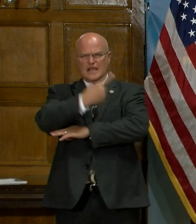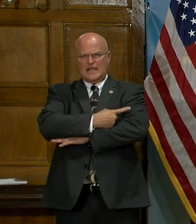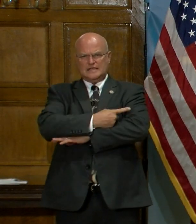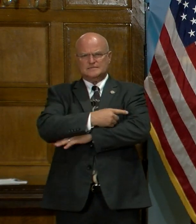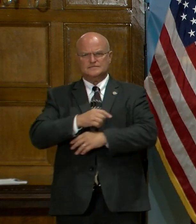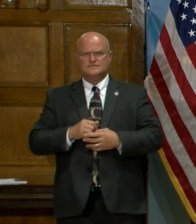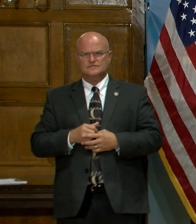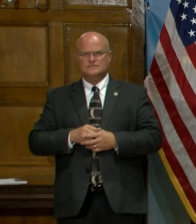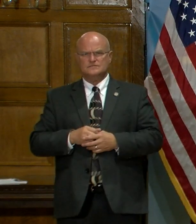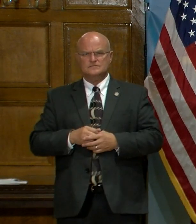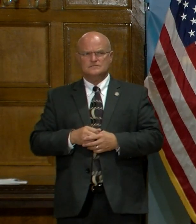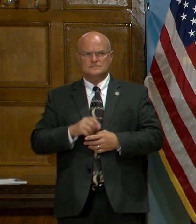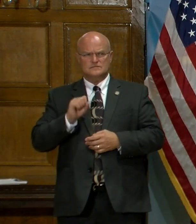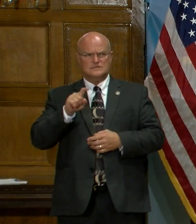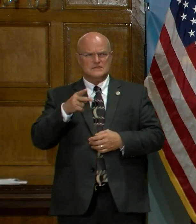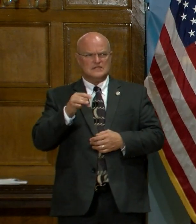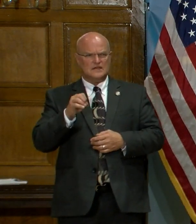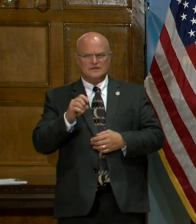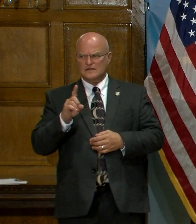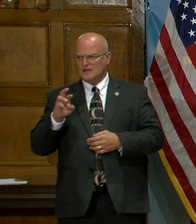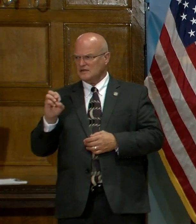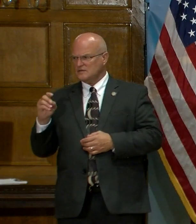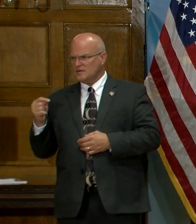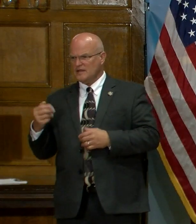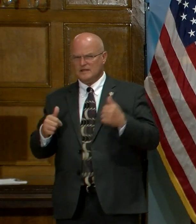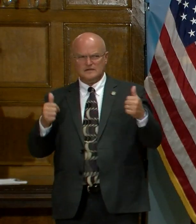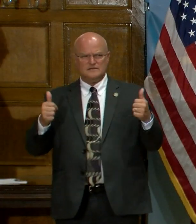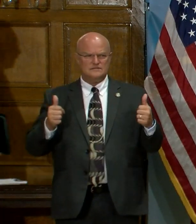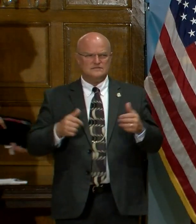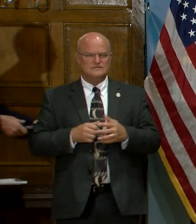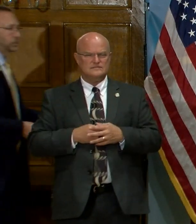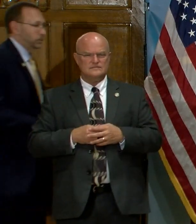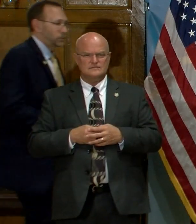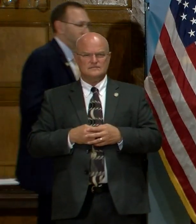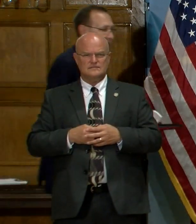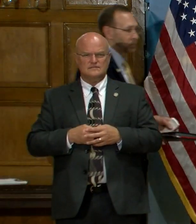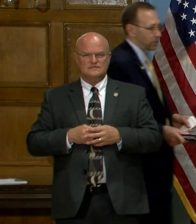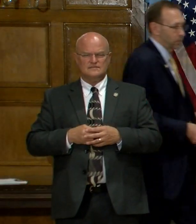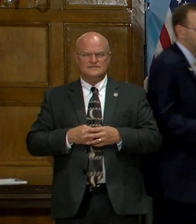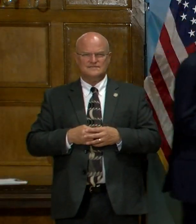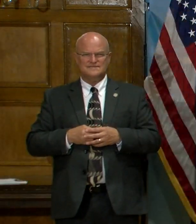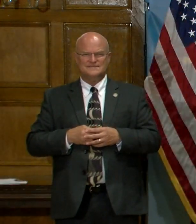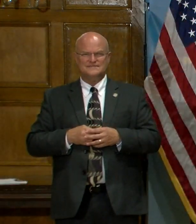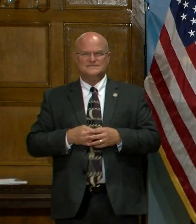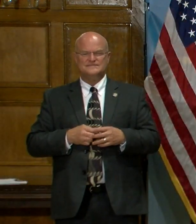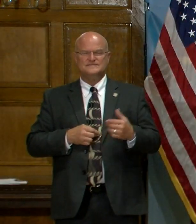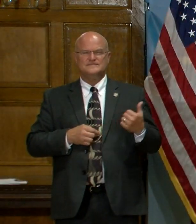Stephanie, you want that, or Dr. Smith?